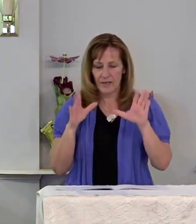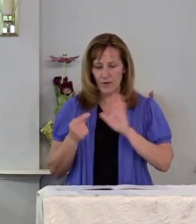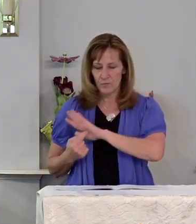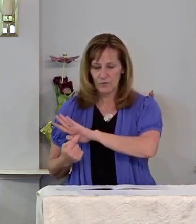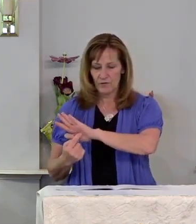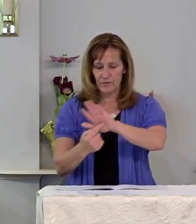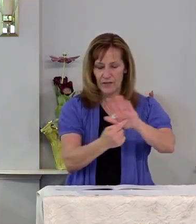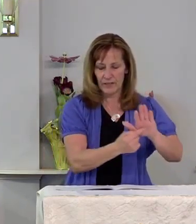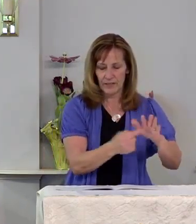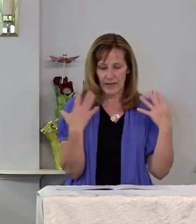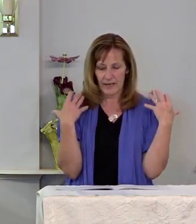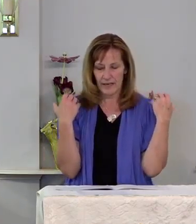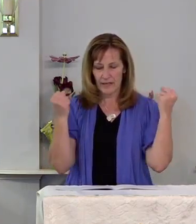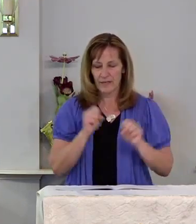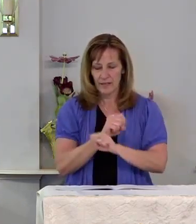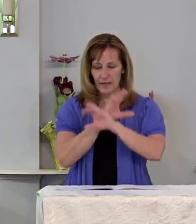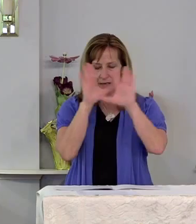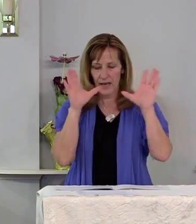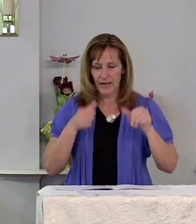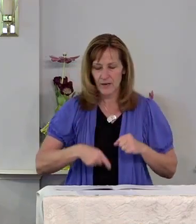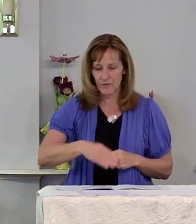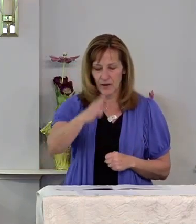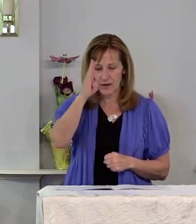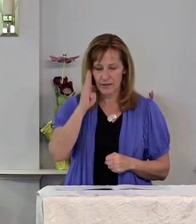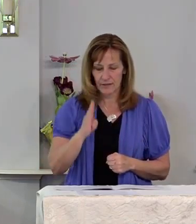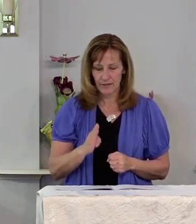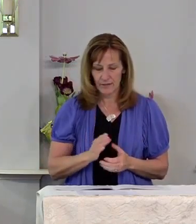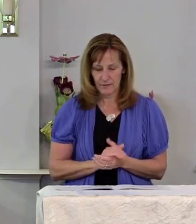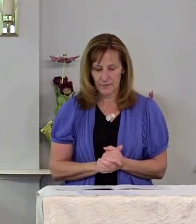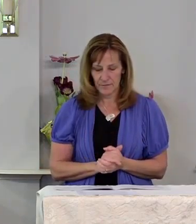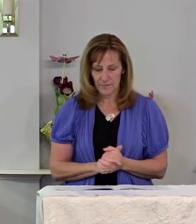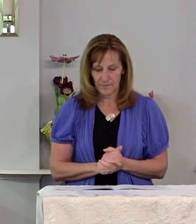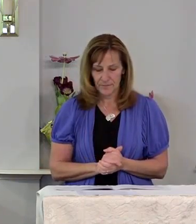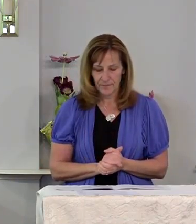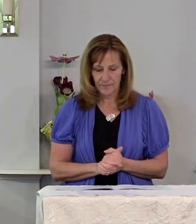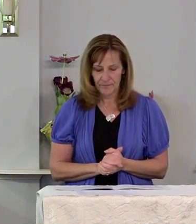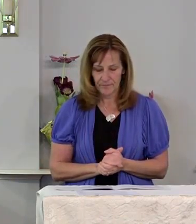the revealing and healing light of God.